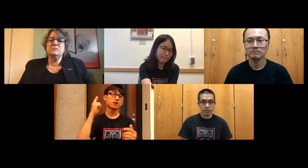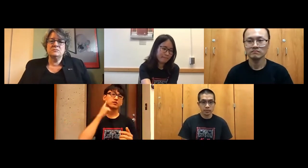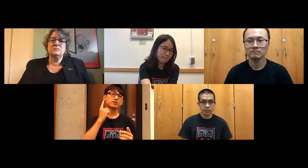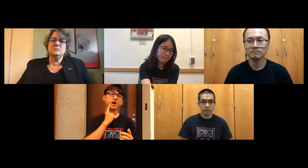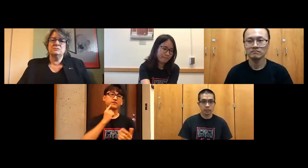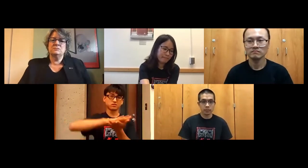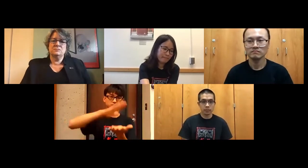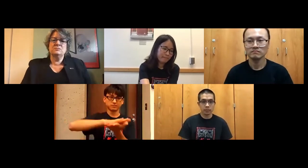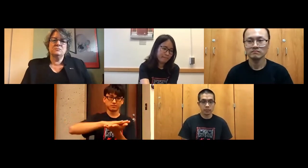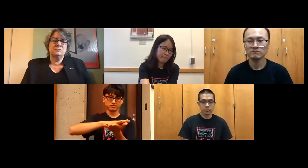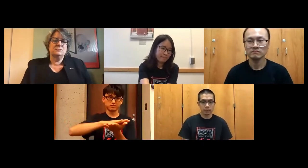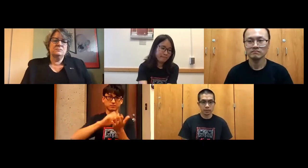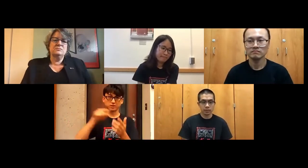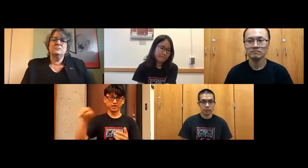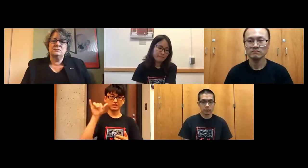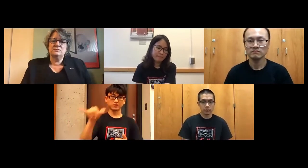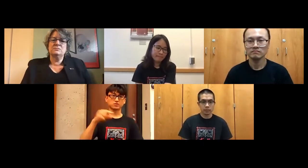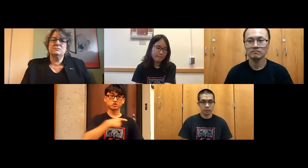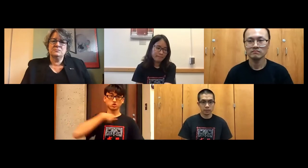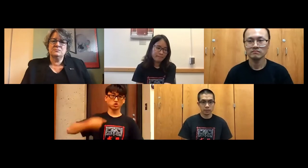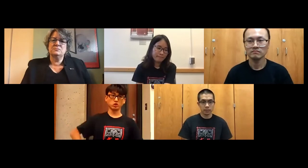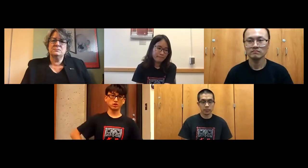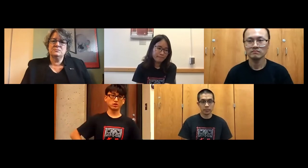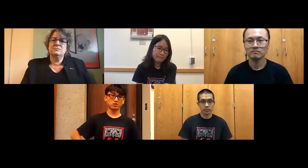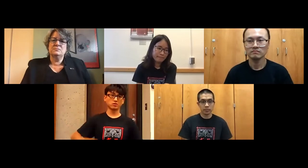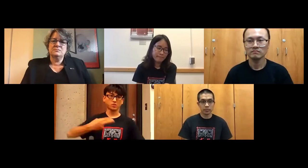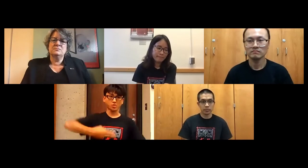it to the deaf school in Nanjing.